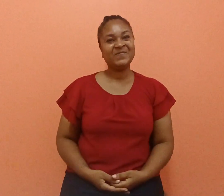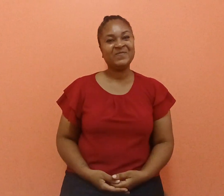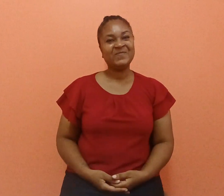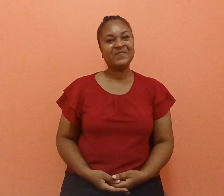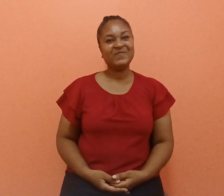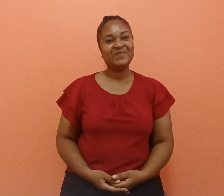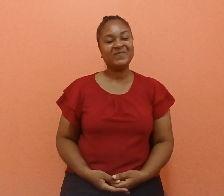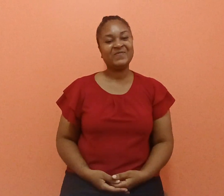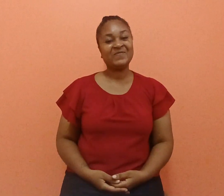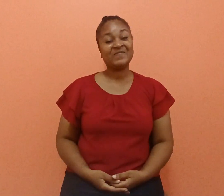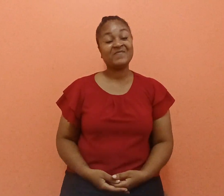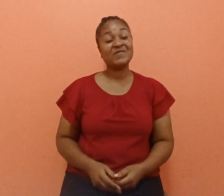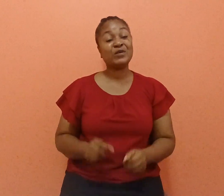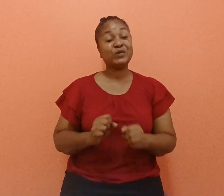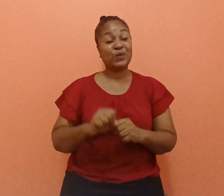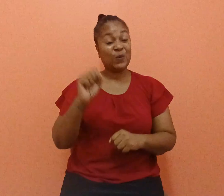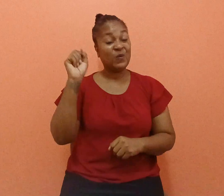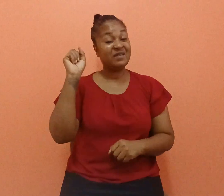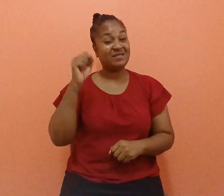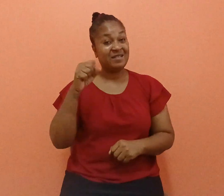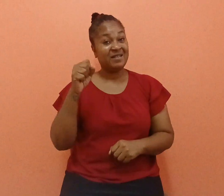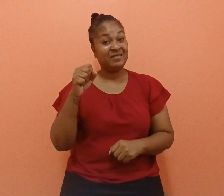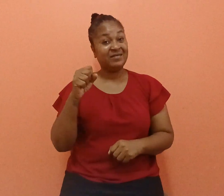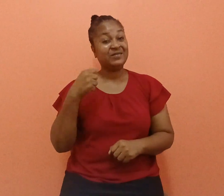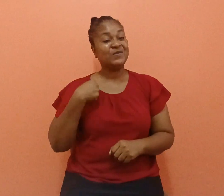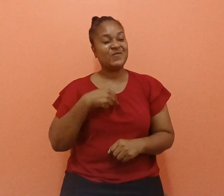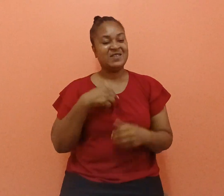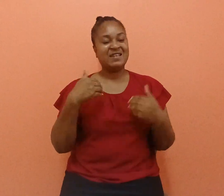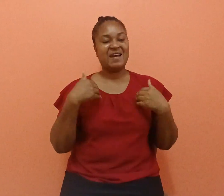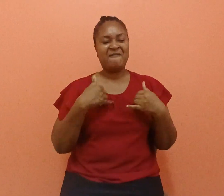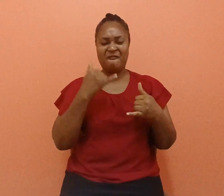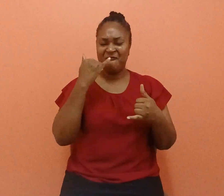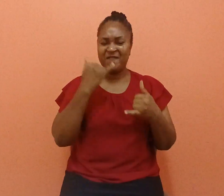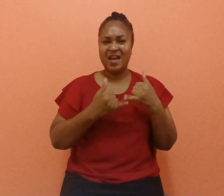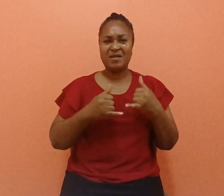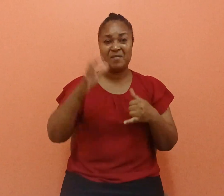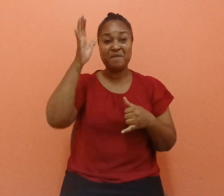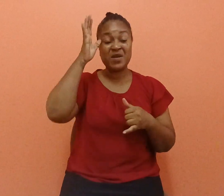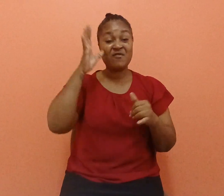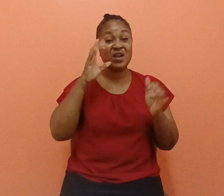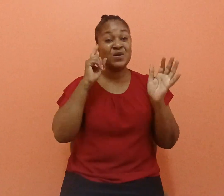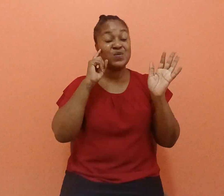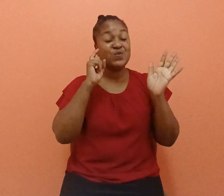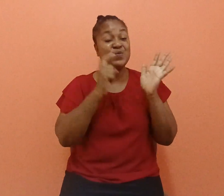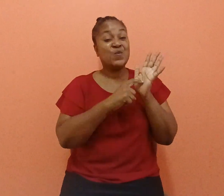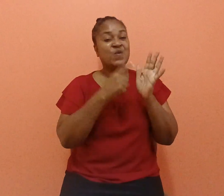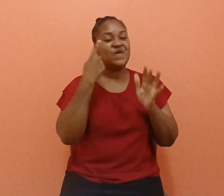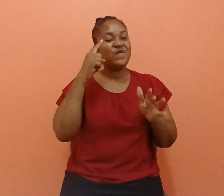And so yes, we have our final parent note for day 5.